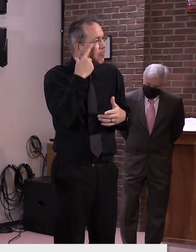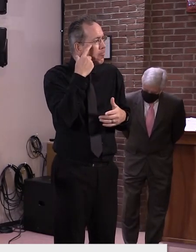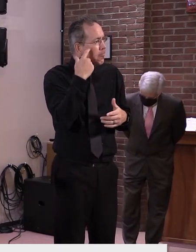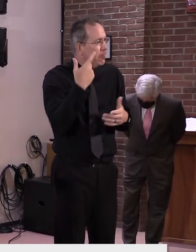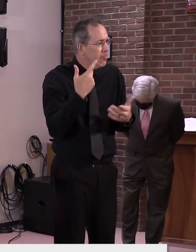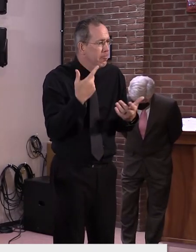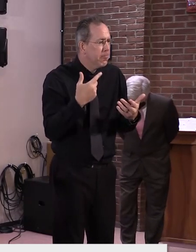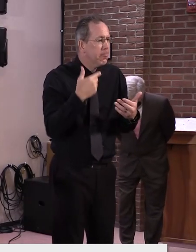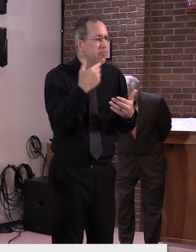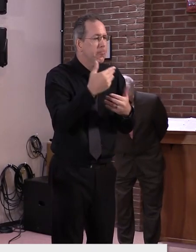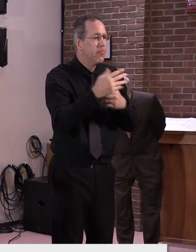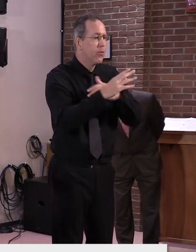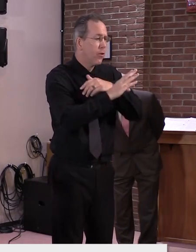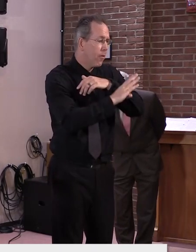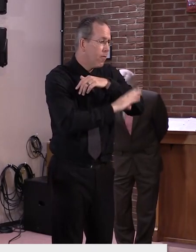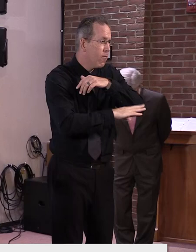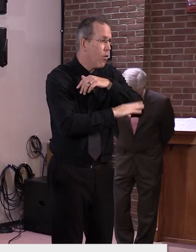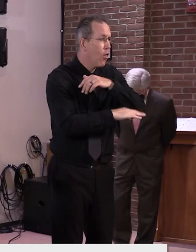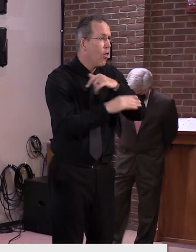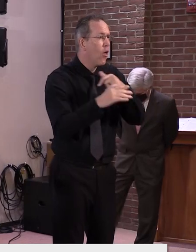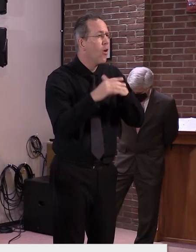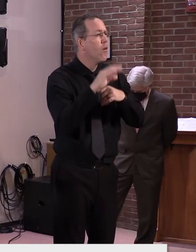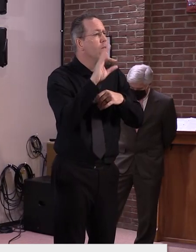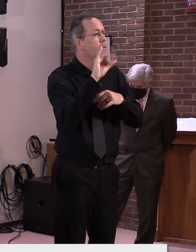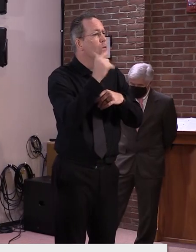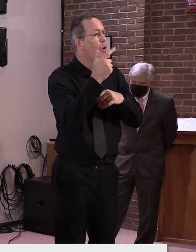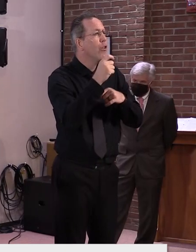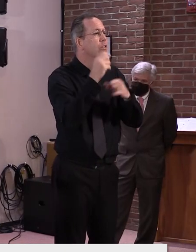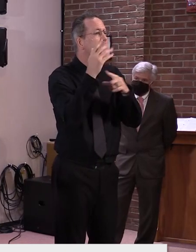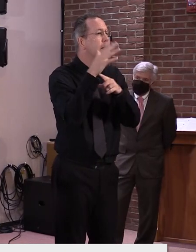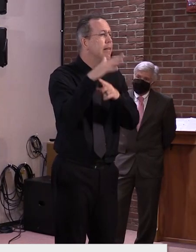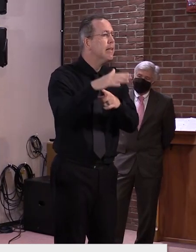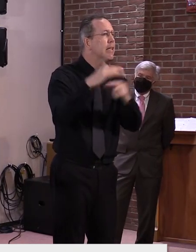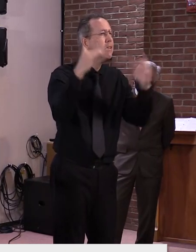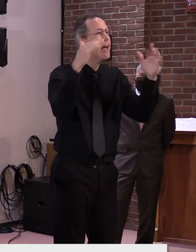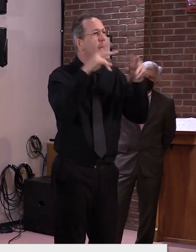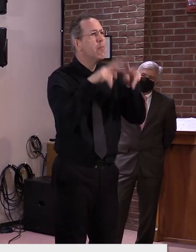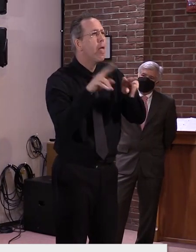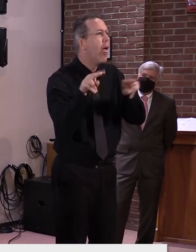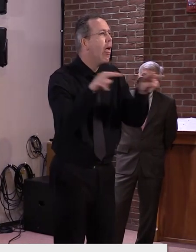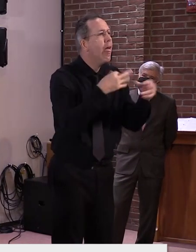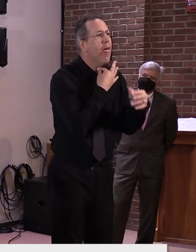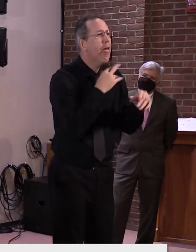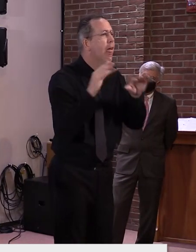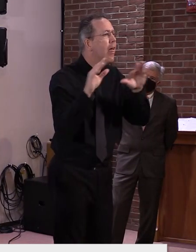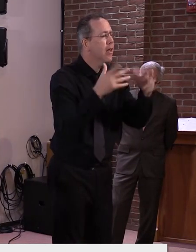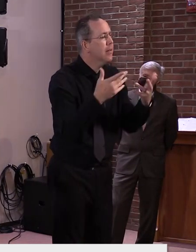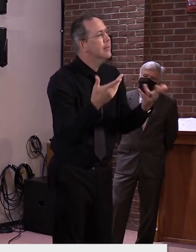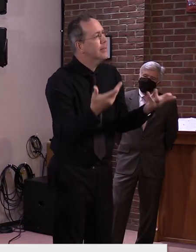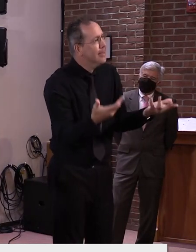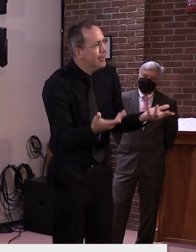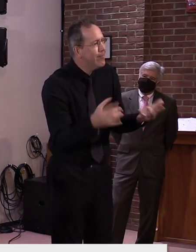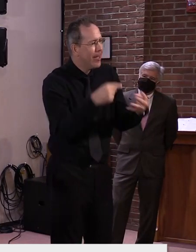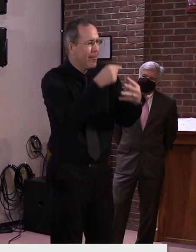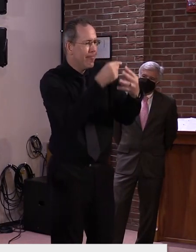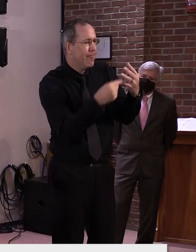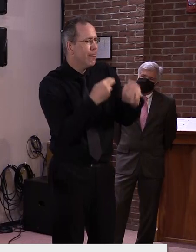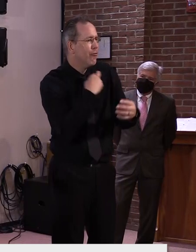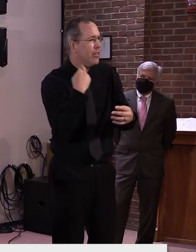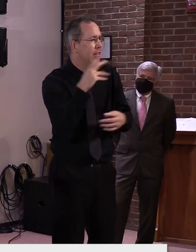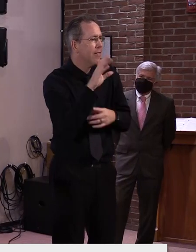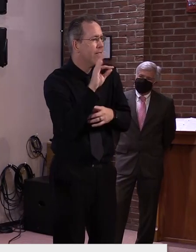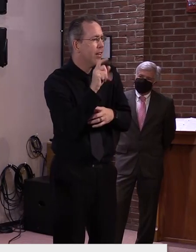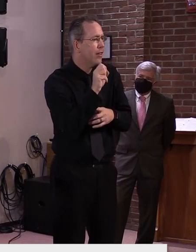for fall foliage as well. So we'll want to just prepare ourselves for that. But we're going to continue to utilize